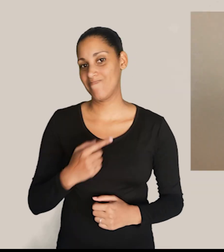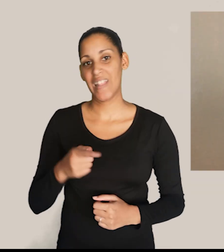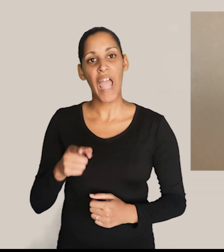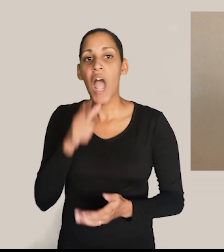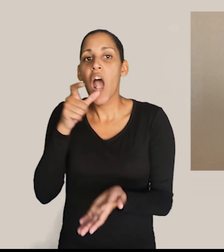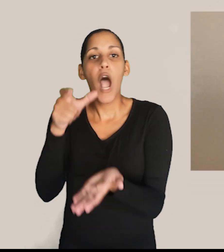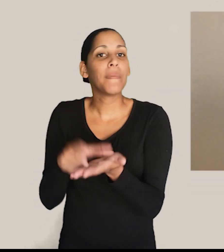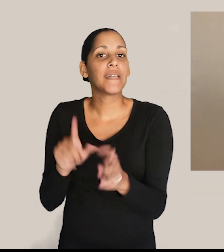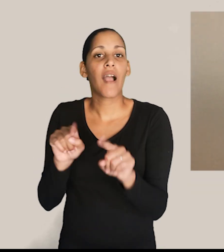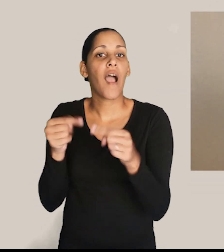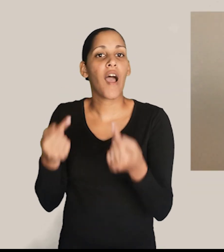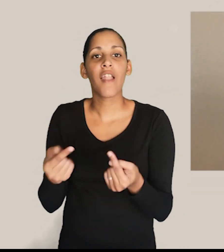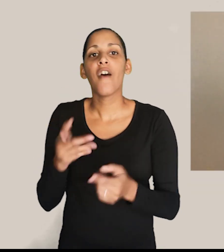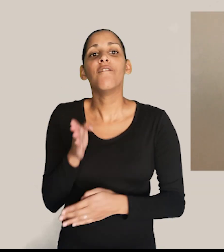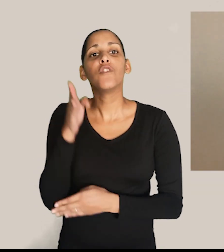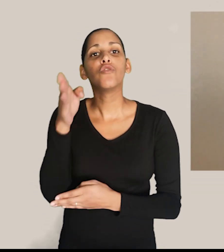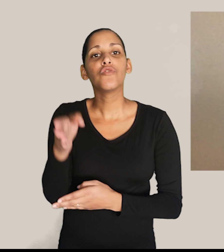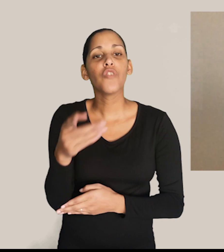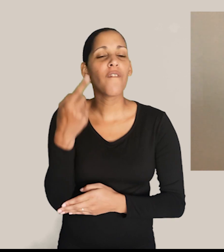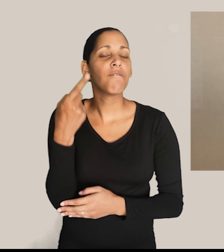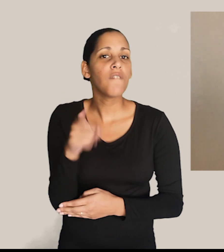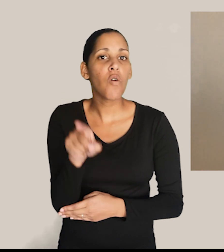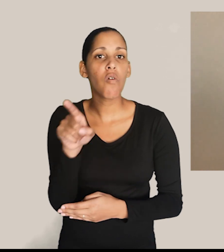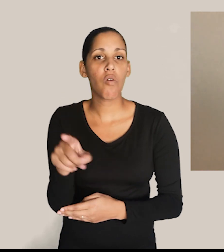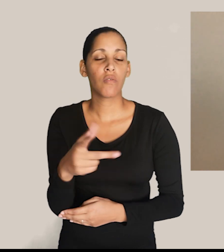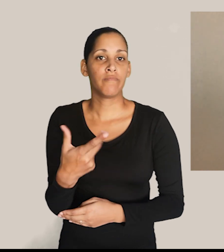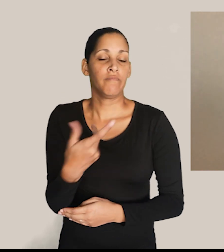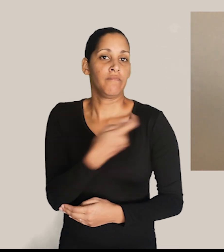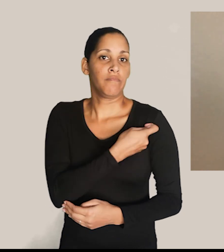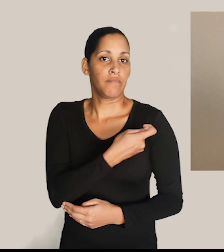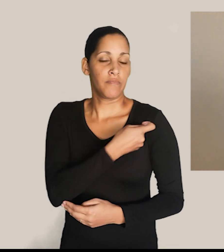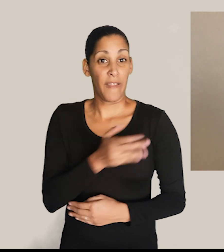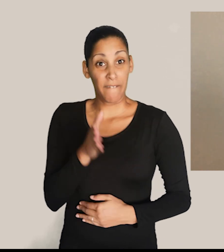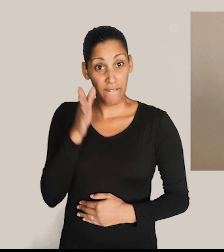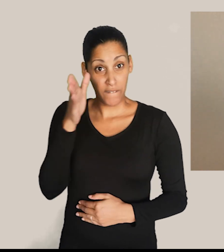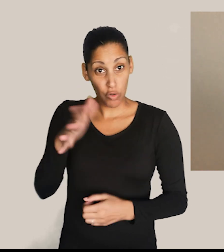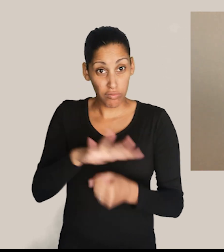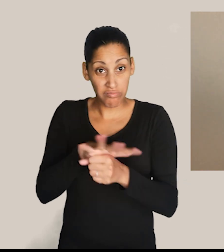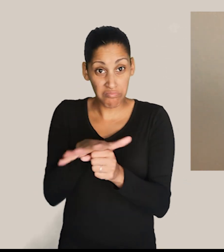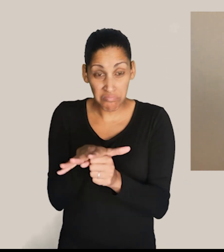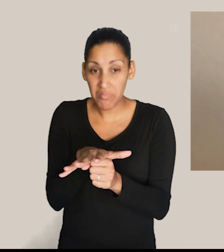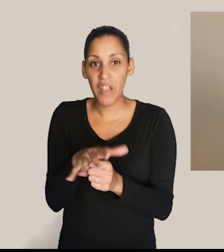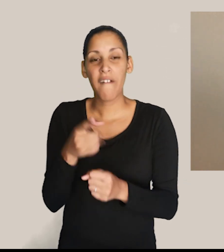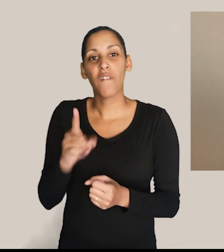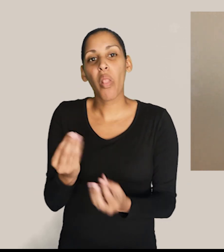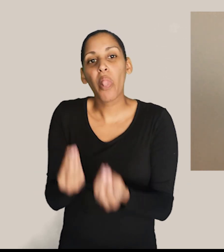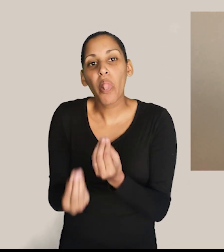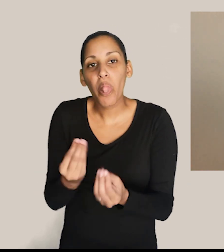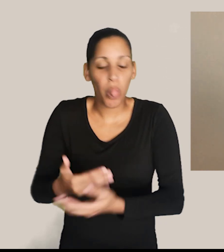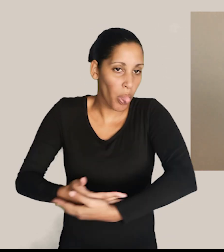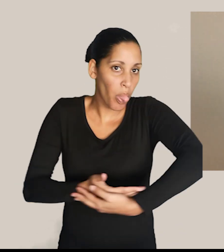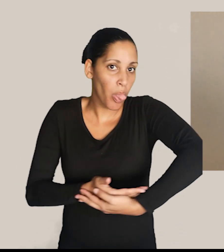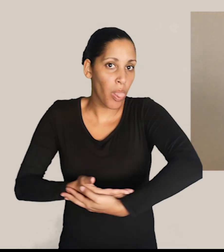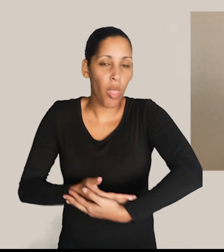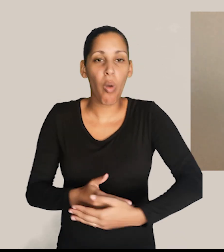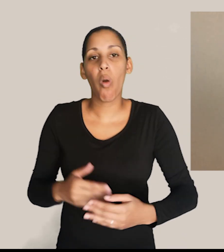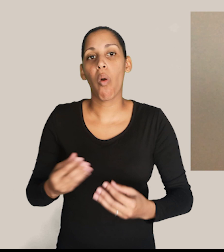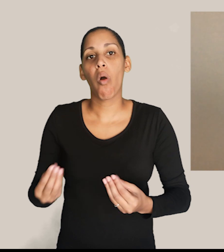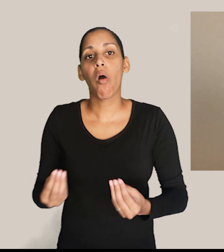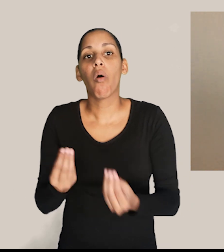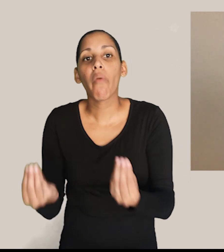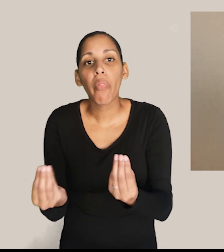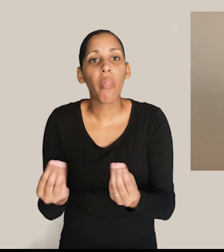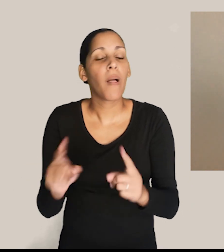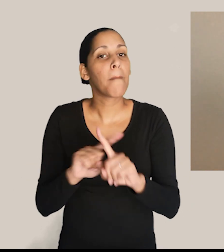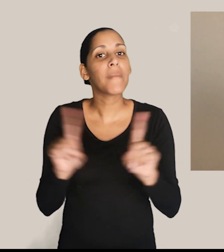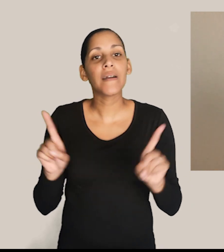Unfortunately, I'm unable to comment on the future of COVID vaccination for infants and toddlers due to limited evidence. But what I